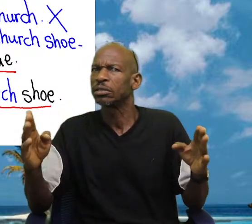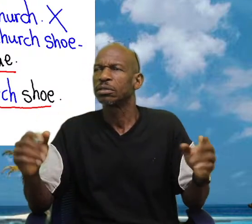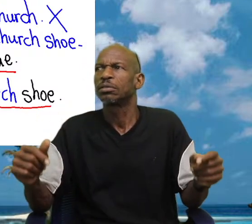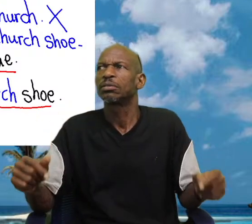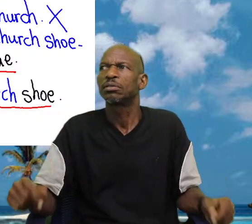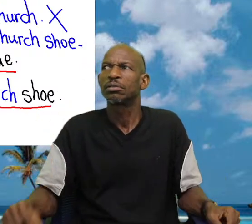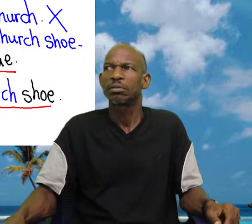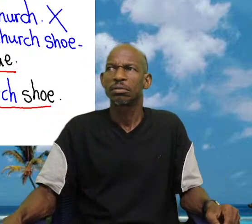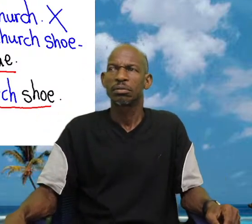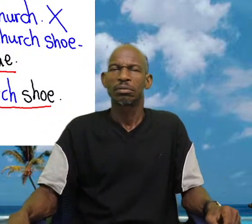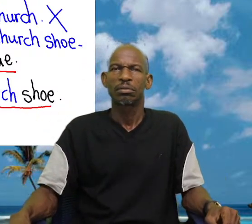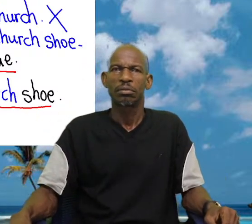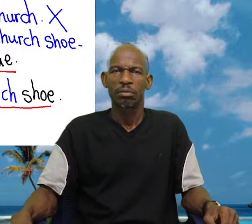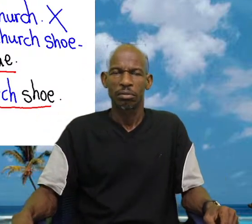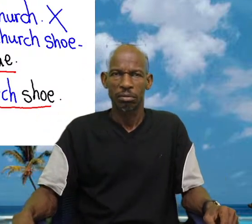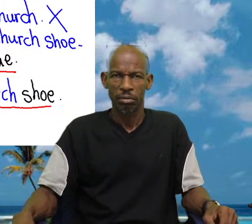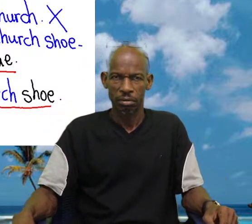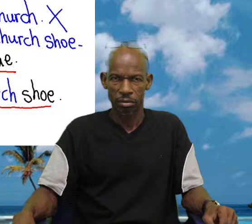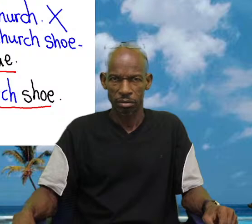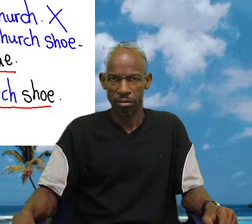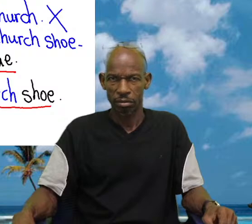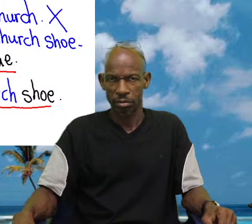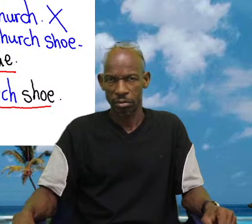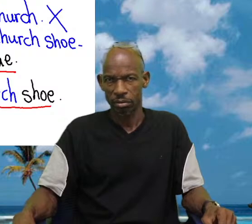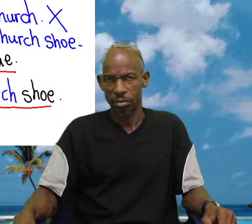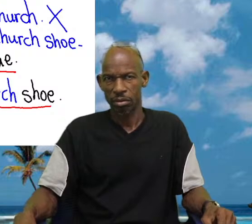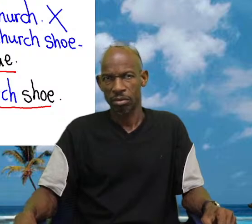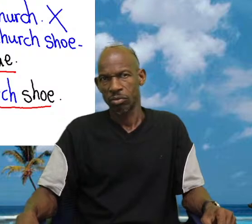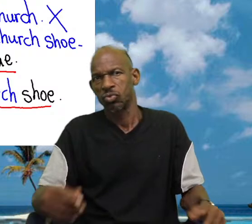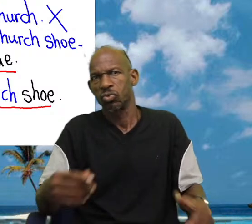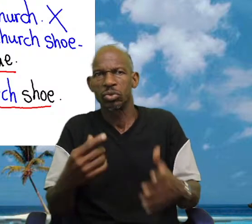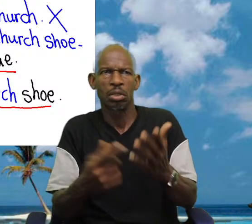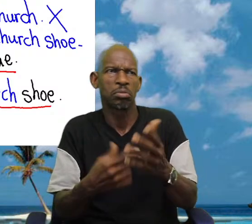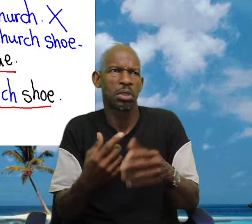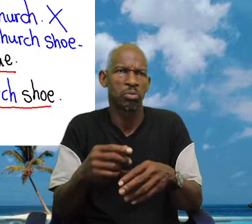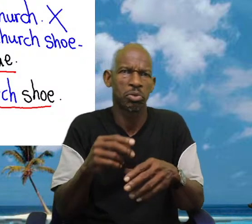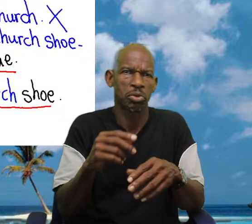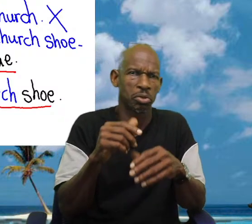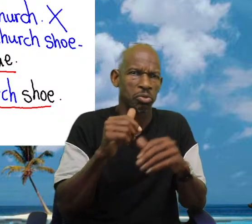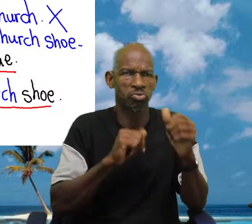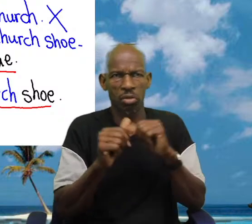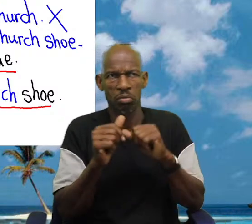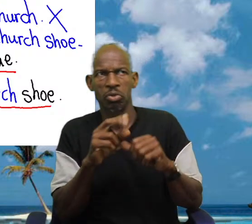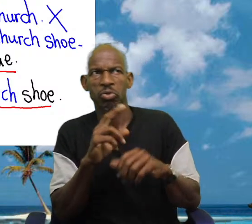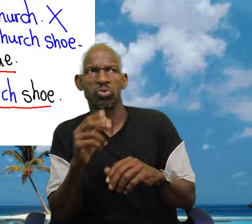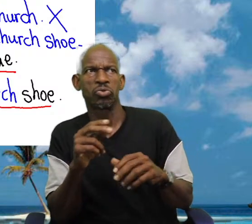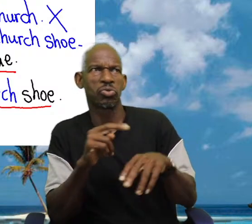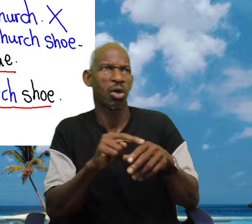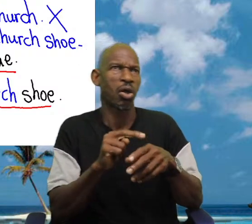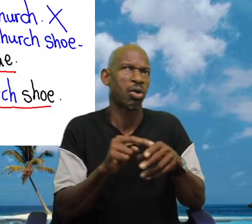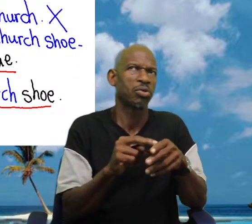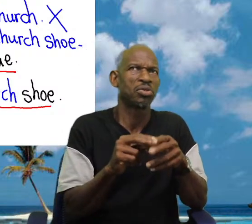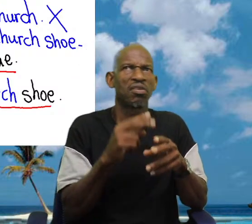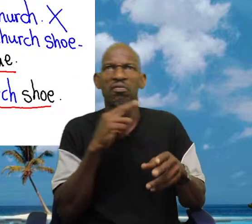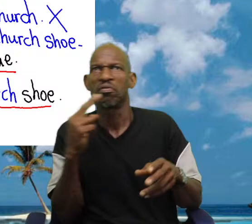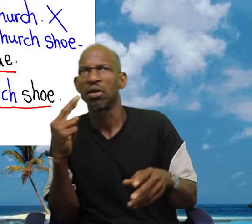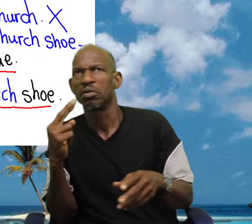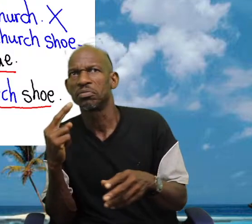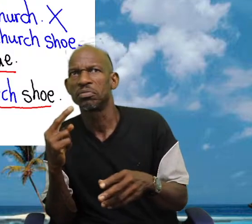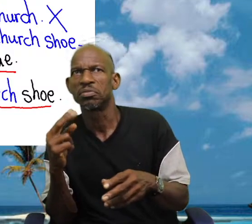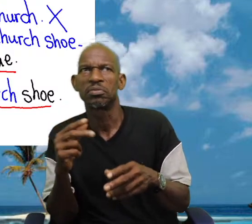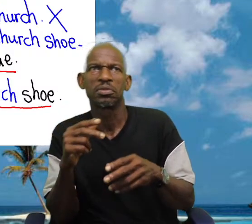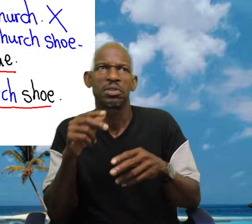And in using drama, you will use nouns, you'll use verbs, You'll use all the words that we normally use